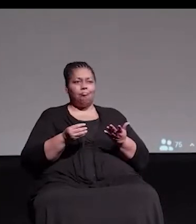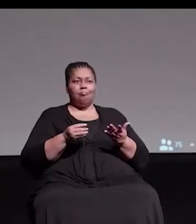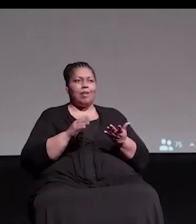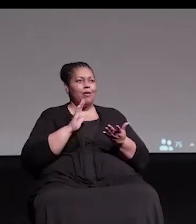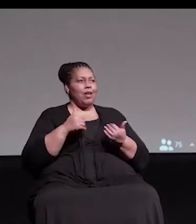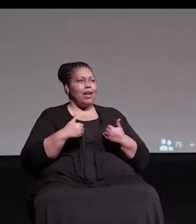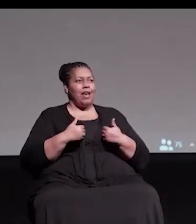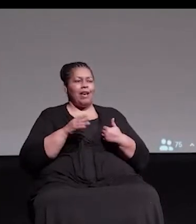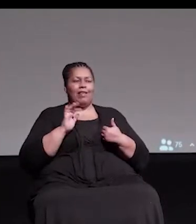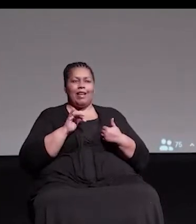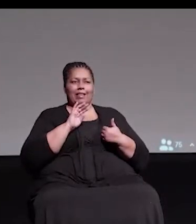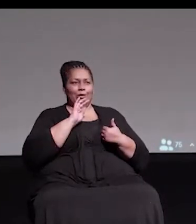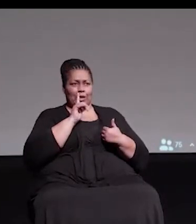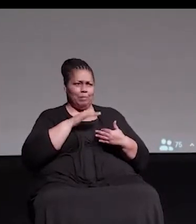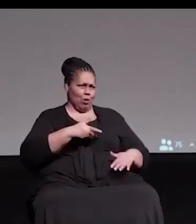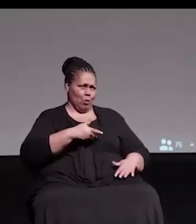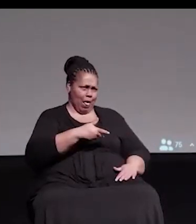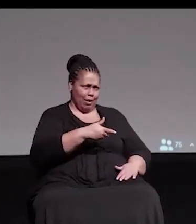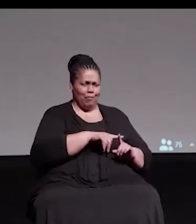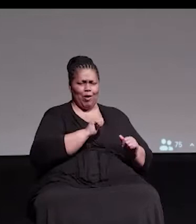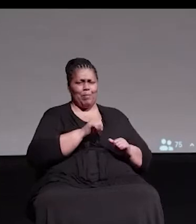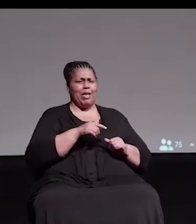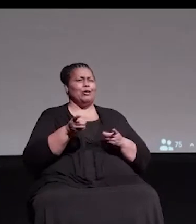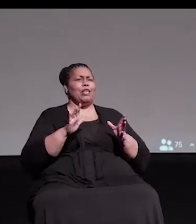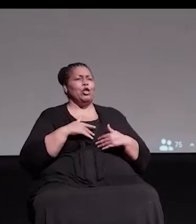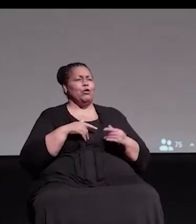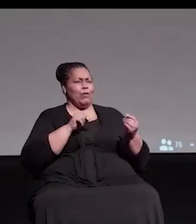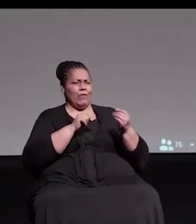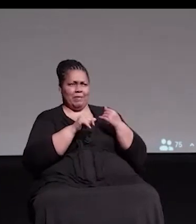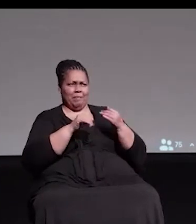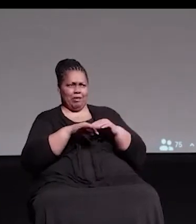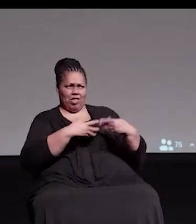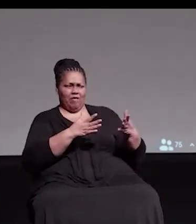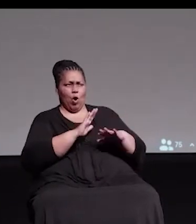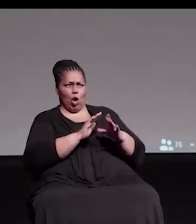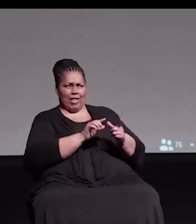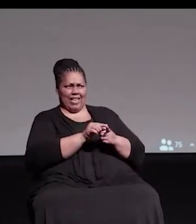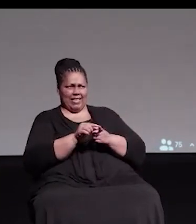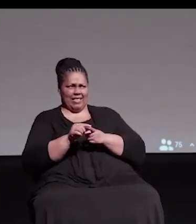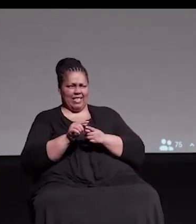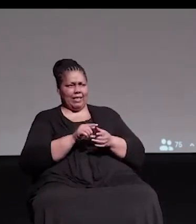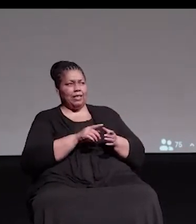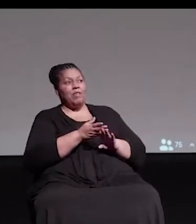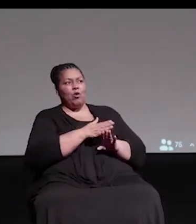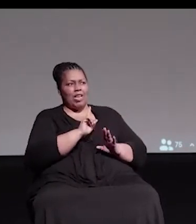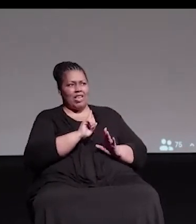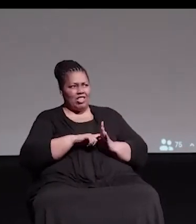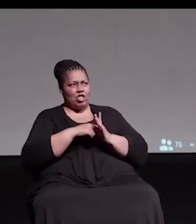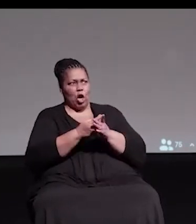I would be really welcomed by the director to give feedback on text, let's say before we even started cutting